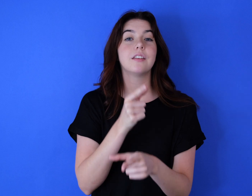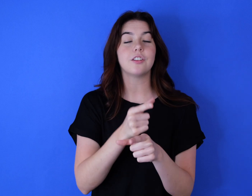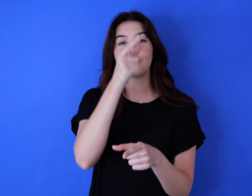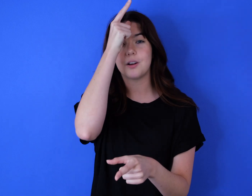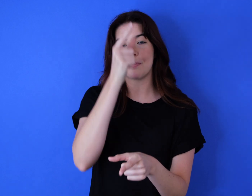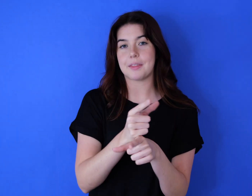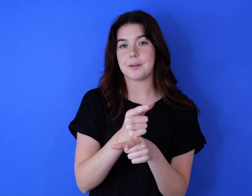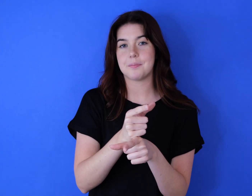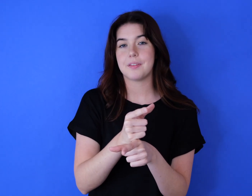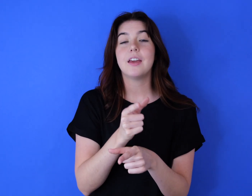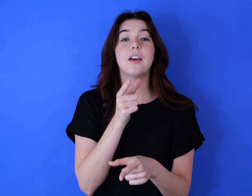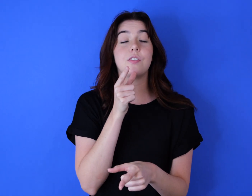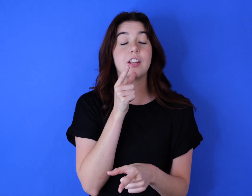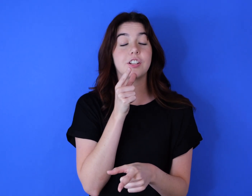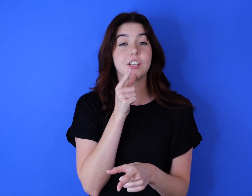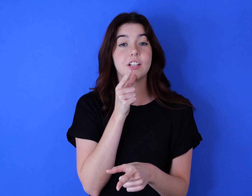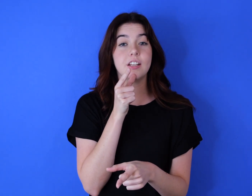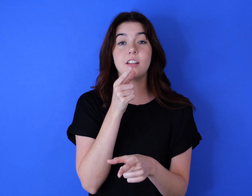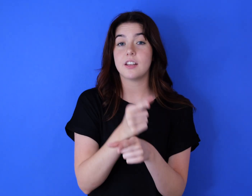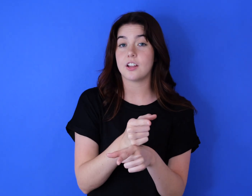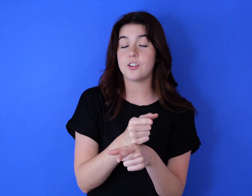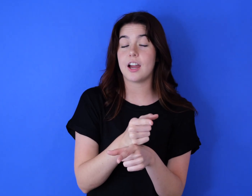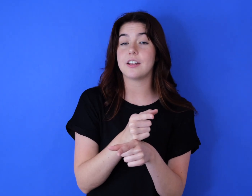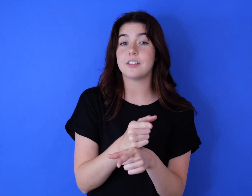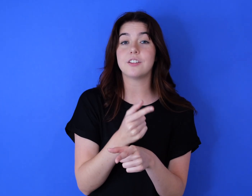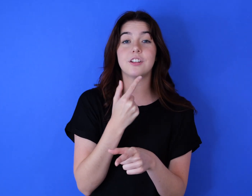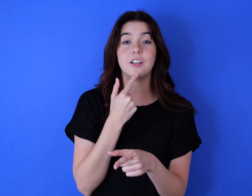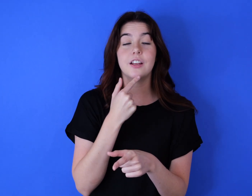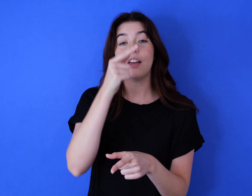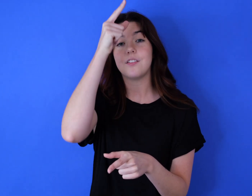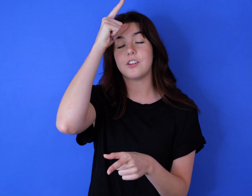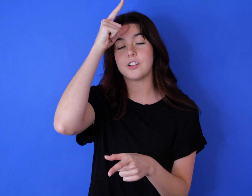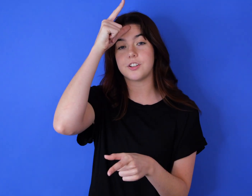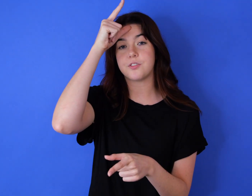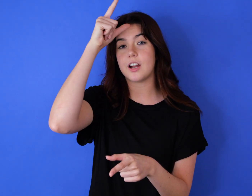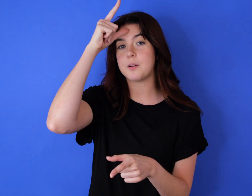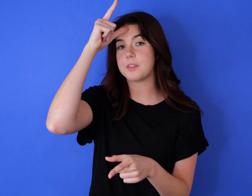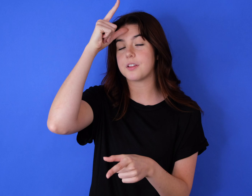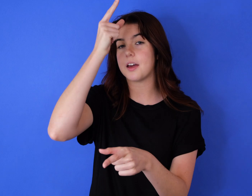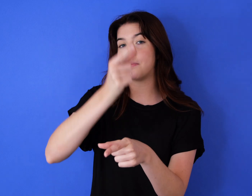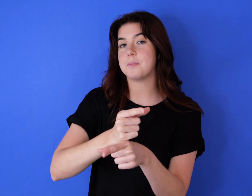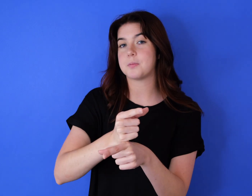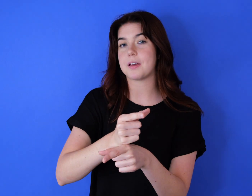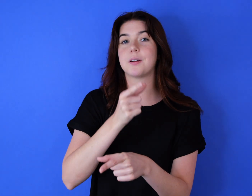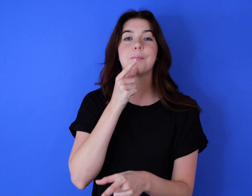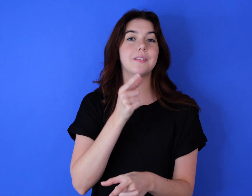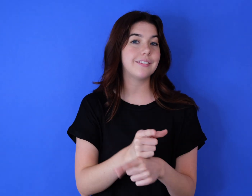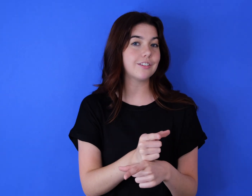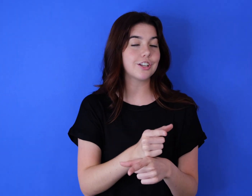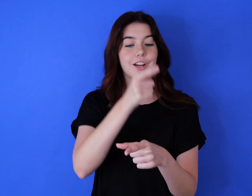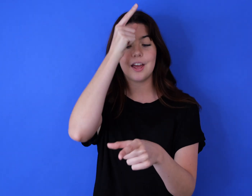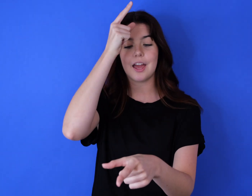Sister and brother. If you touch your chin and go down, it's sister. If you touch your forehead with your thumb, it's brother. Sister and